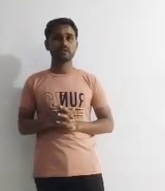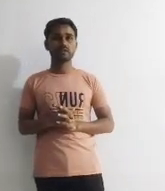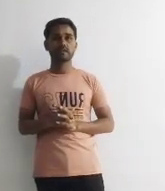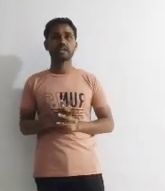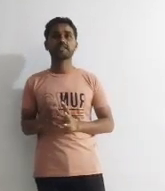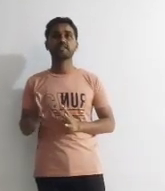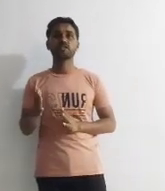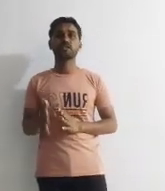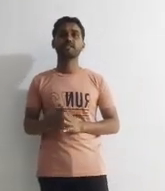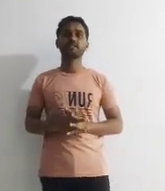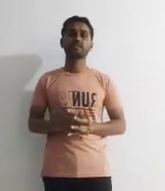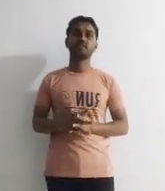static synchronization,